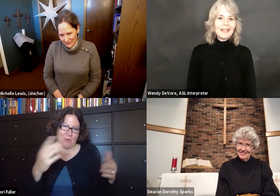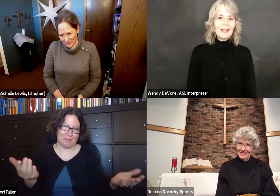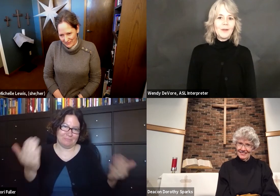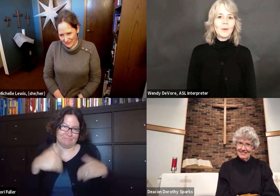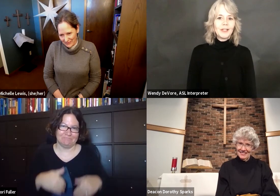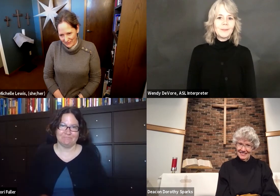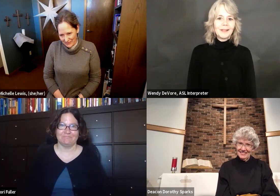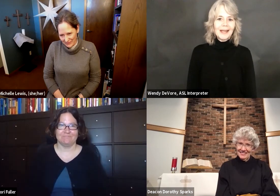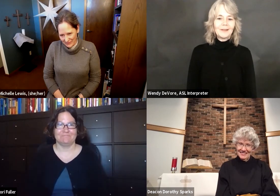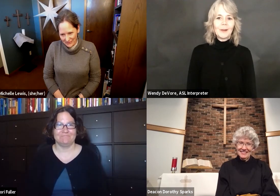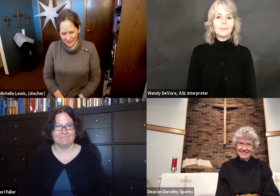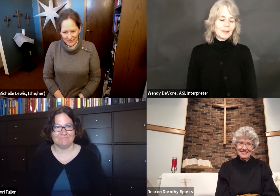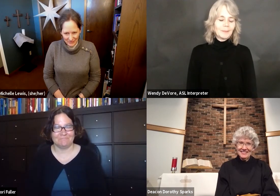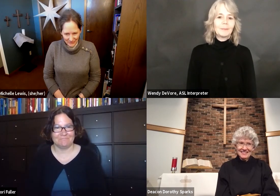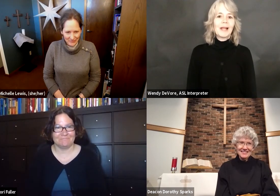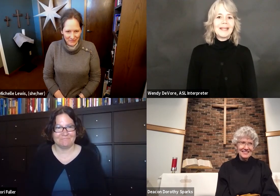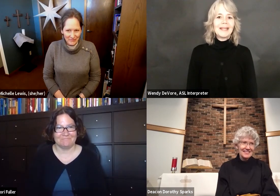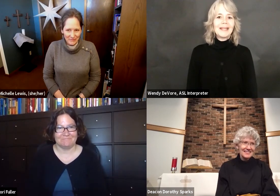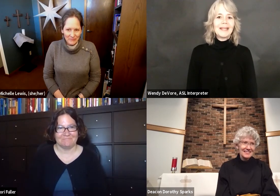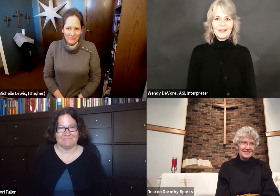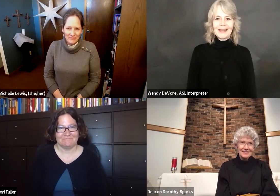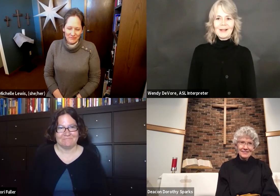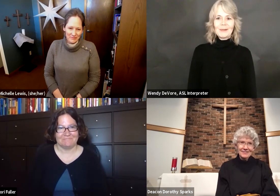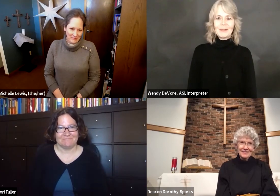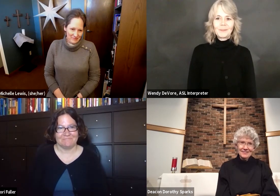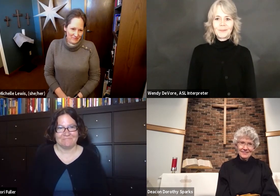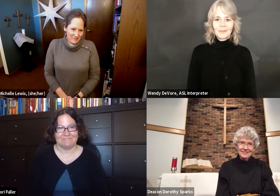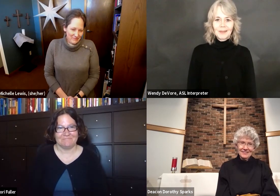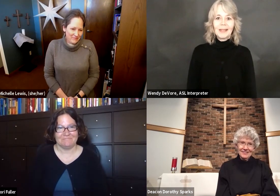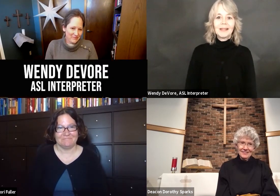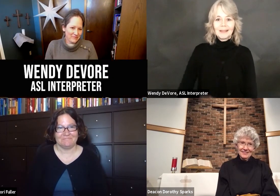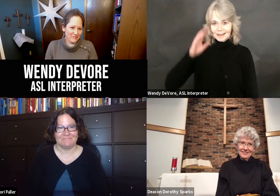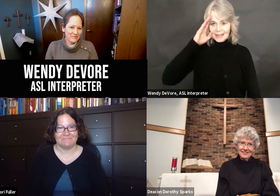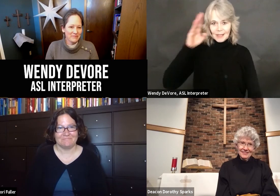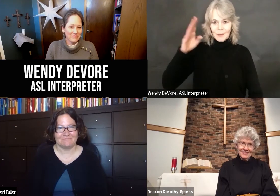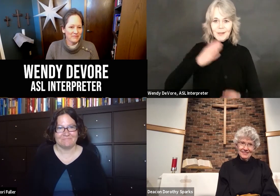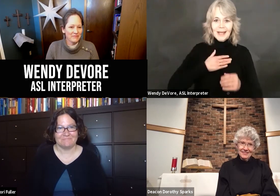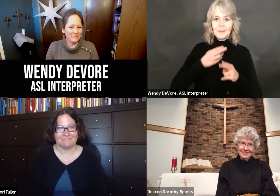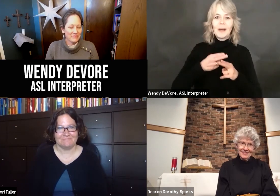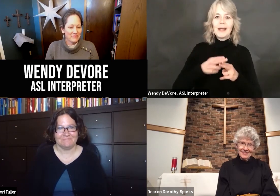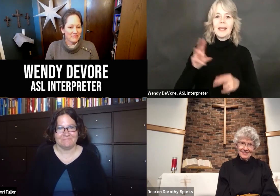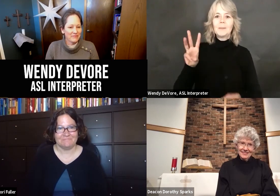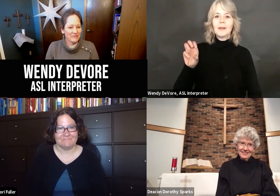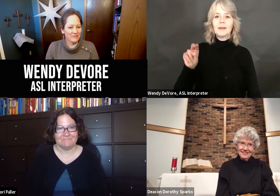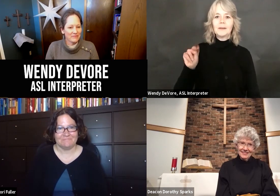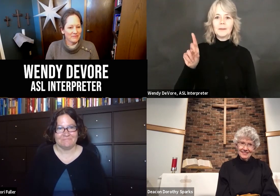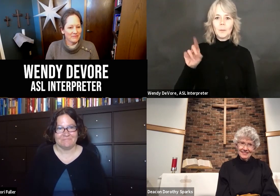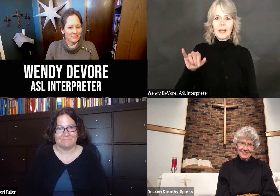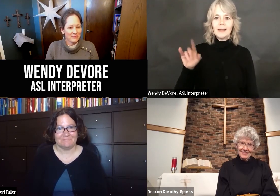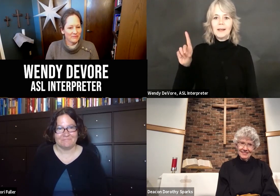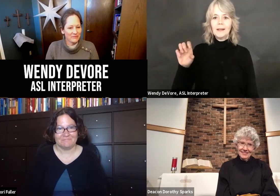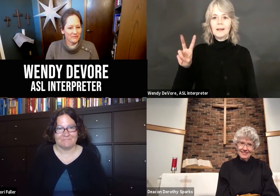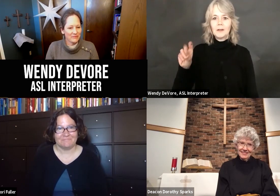I will be assisting in the worship today. So I'm glad to see you here today. Hello, and my name